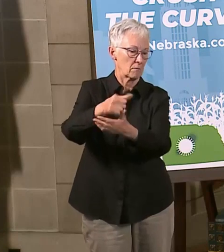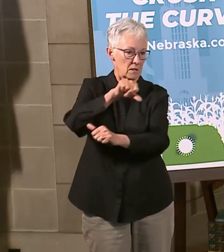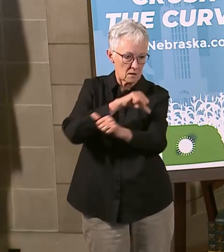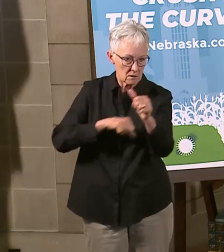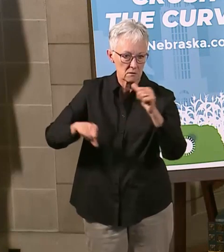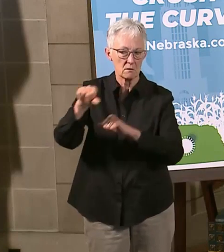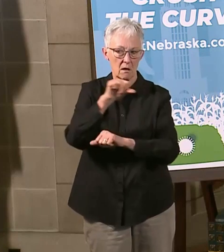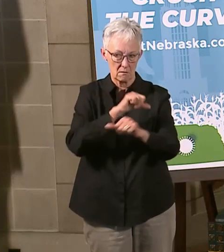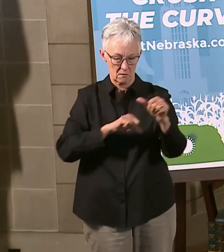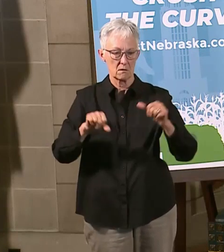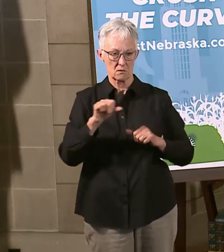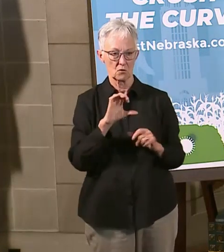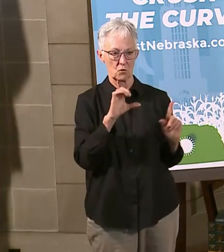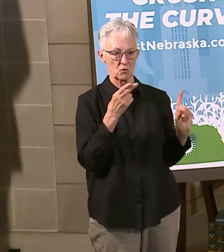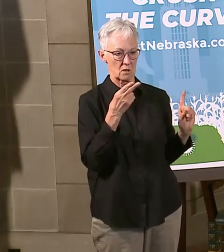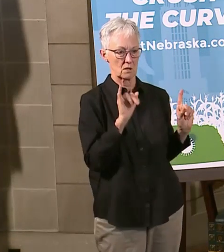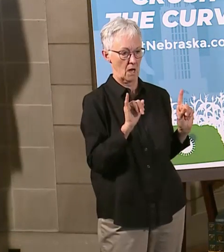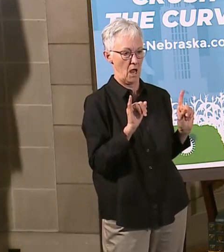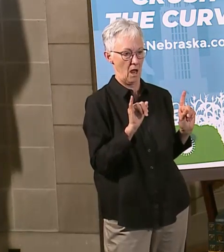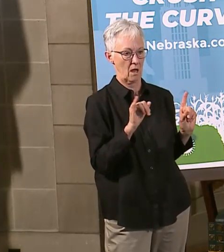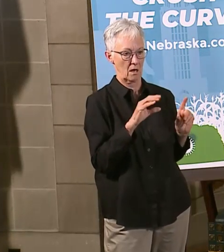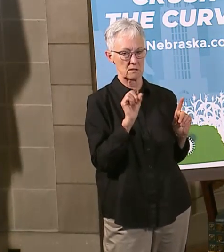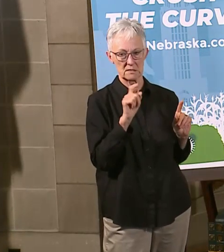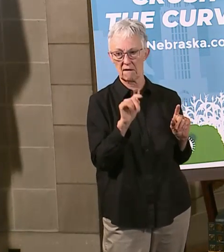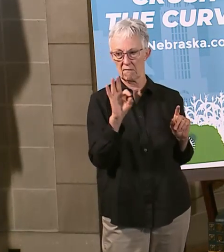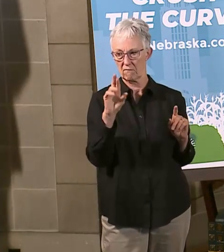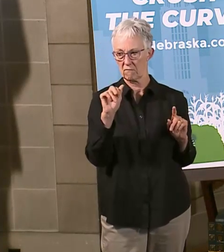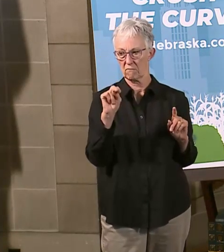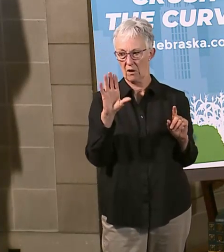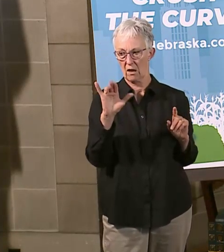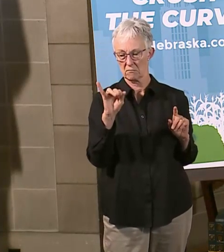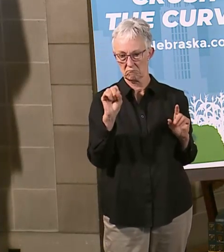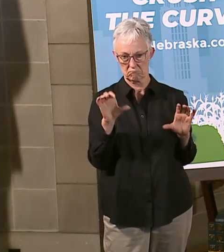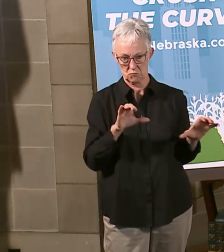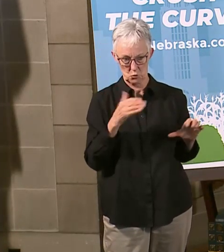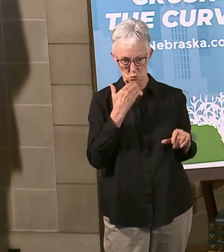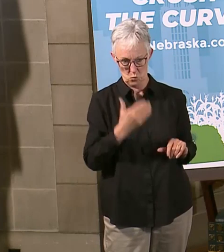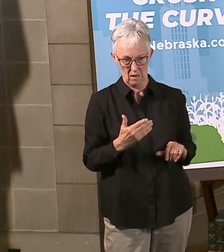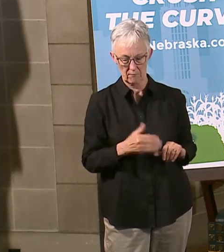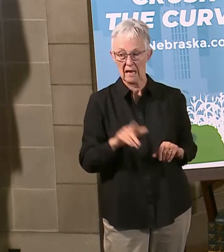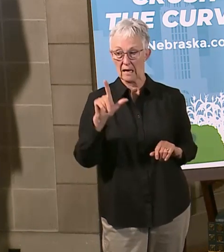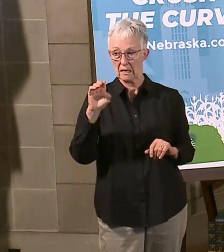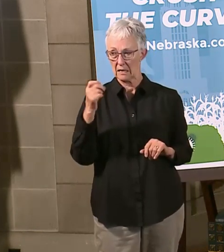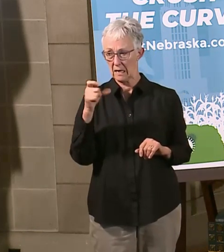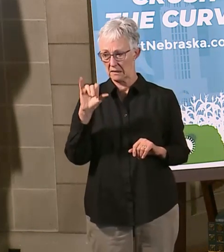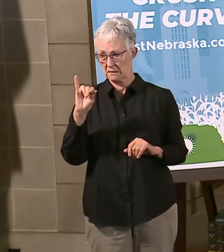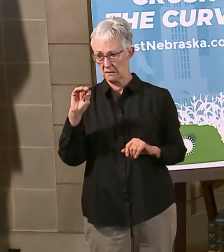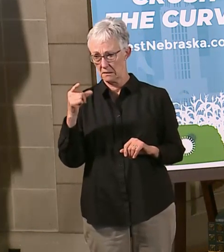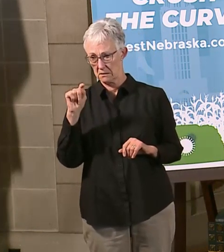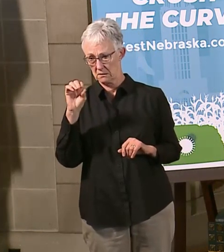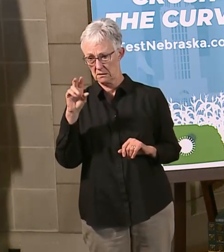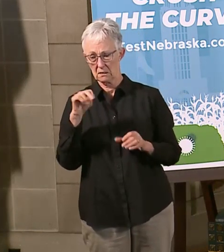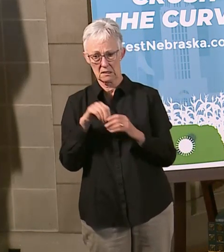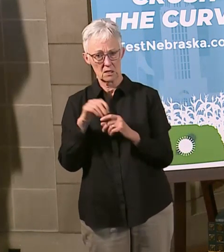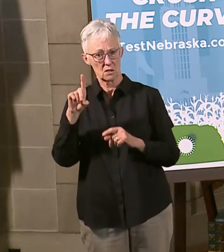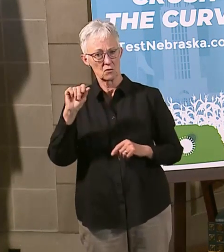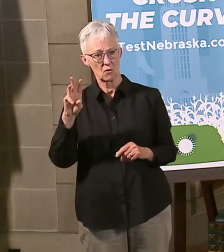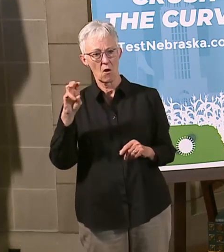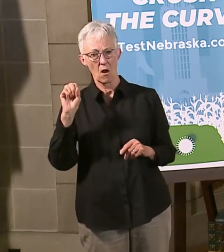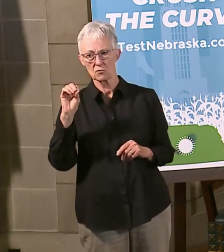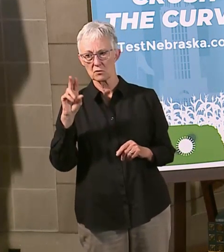CHI St. Francis seems to be doing very well right now. Lexington is Dawson County, and they've had an increase in